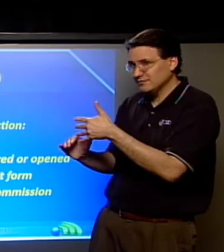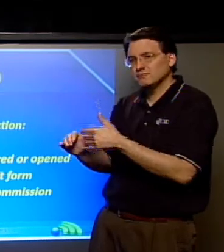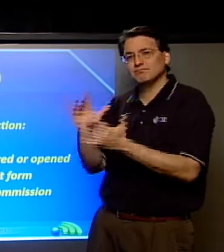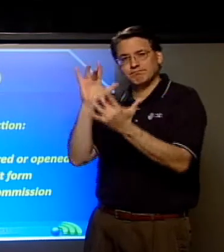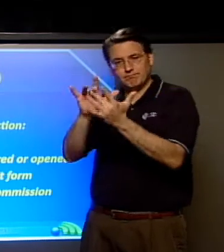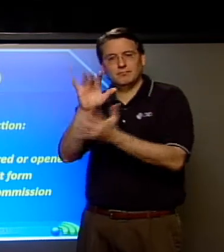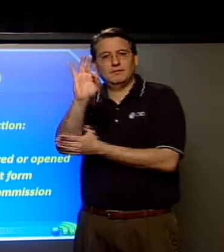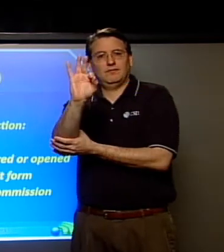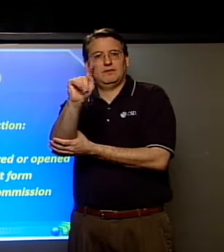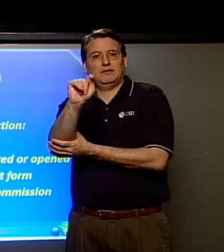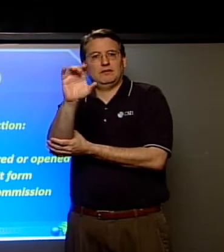Commission.